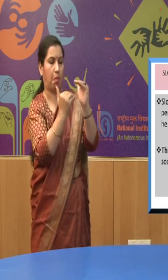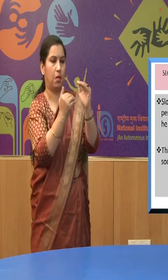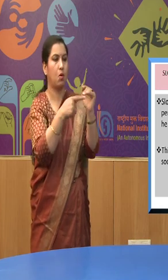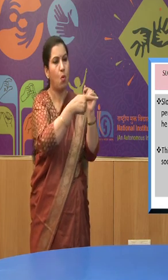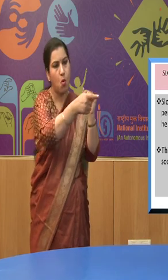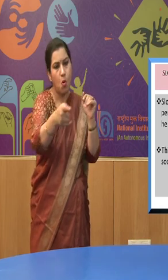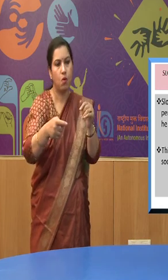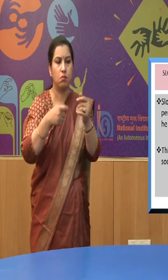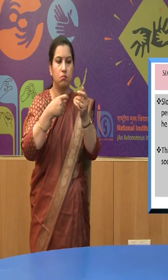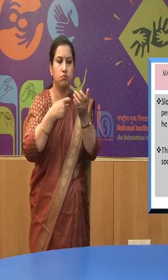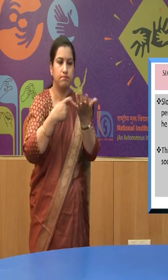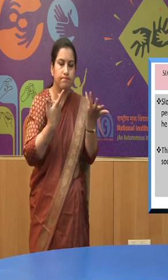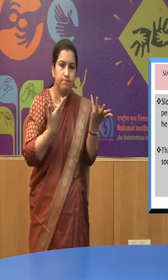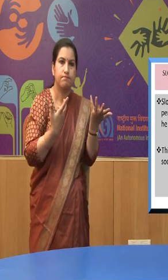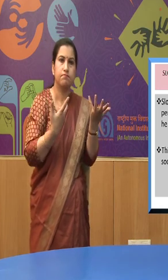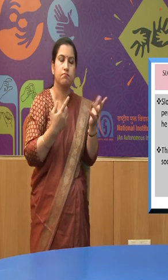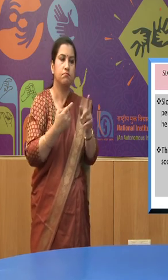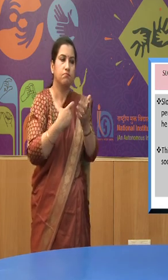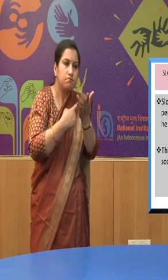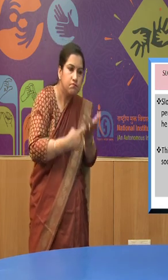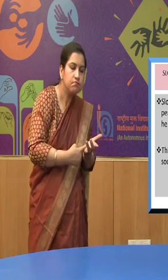and exploitation in society.